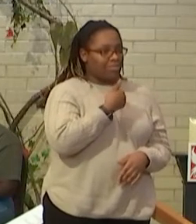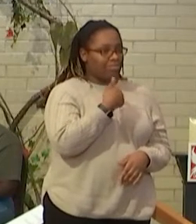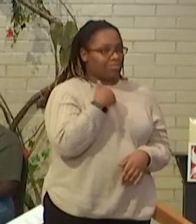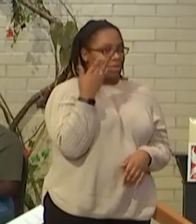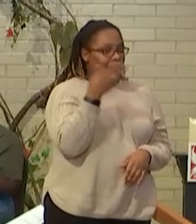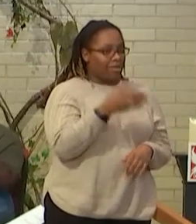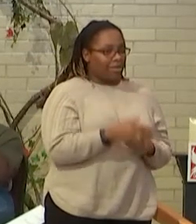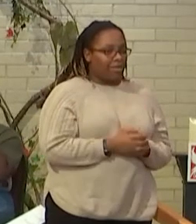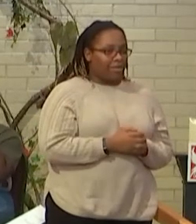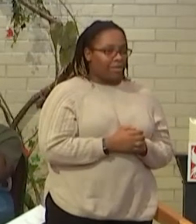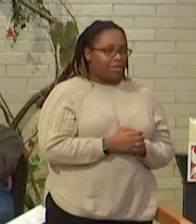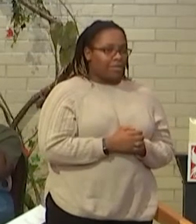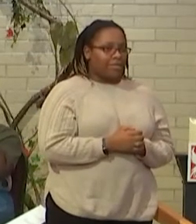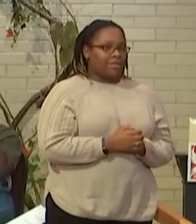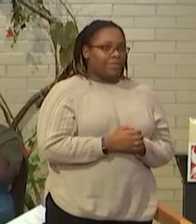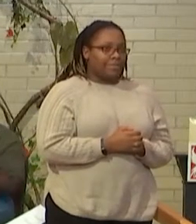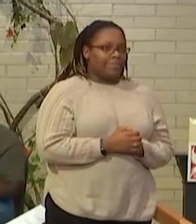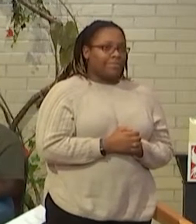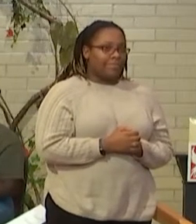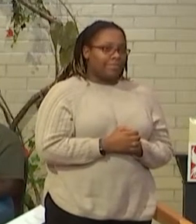And that was